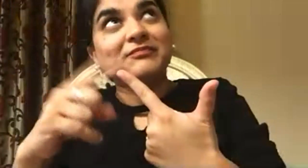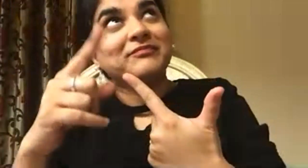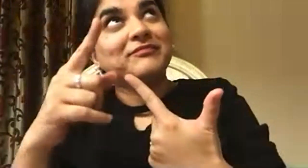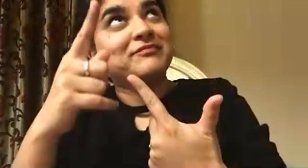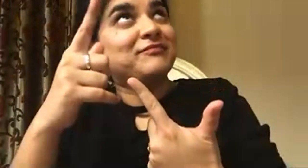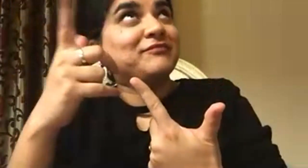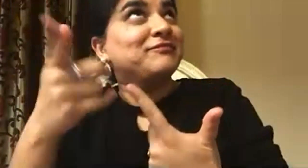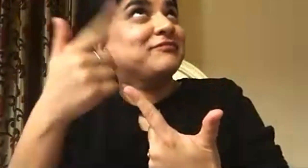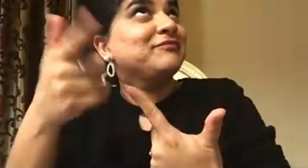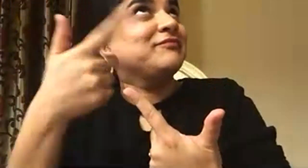Florida,